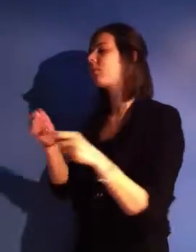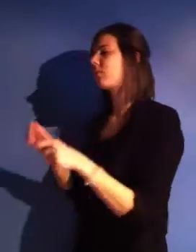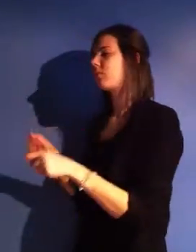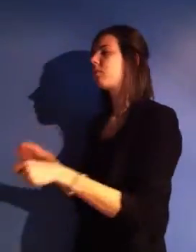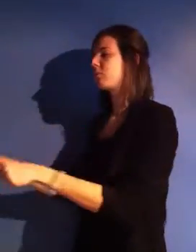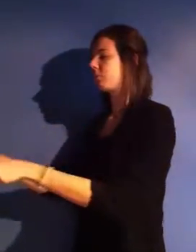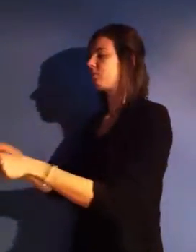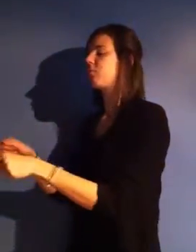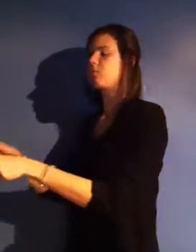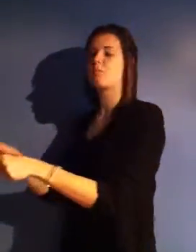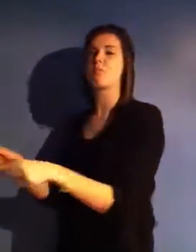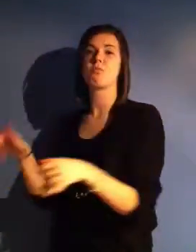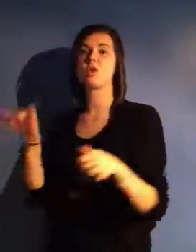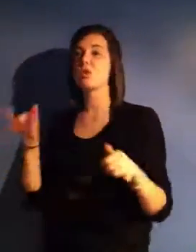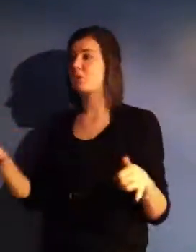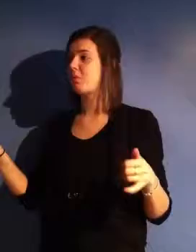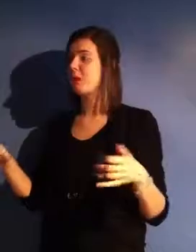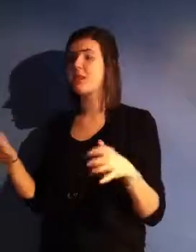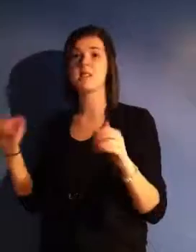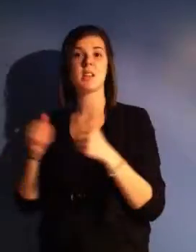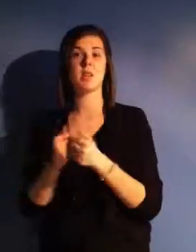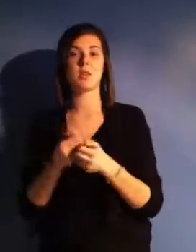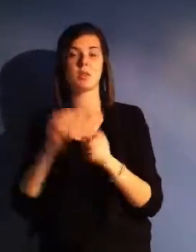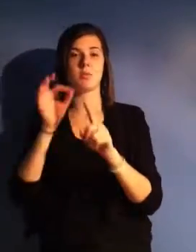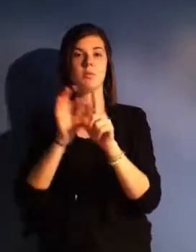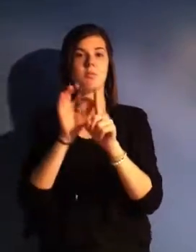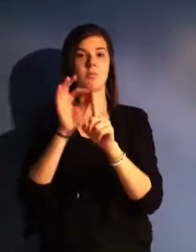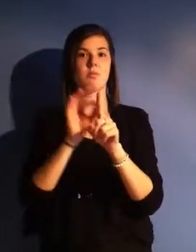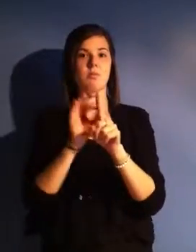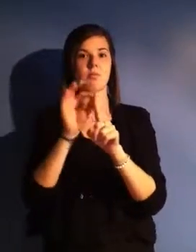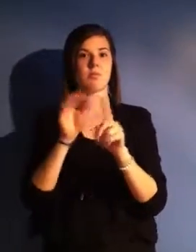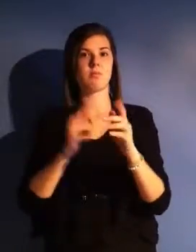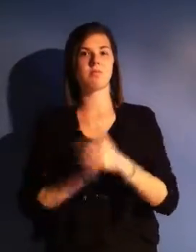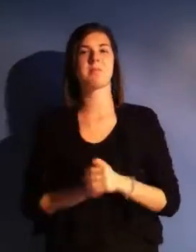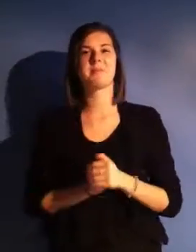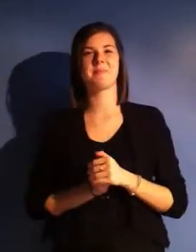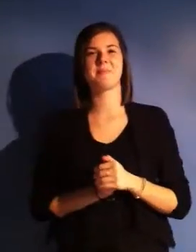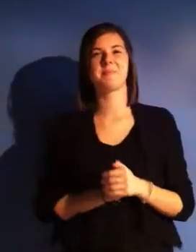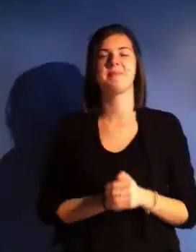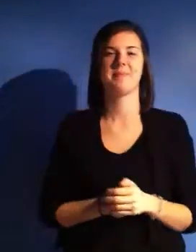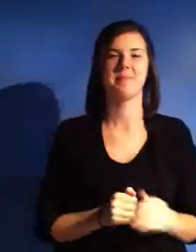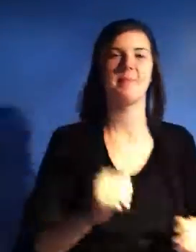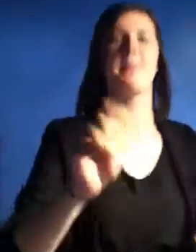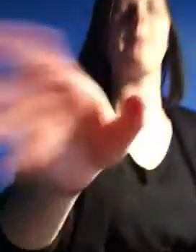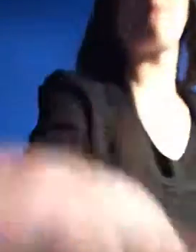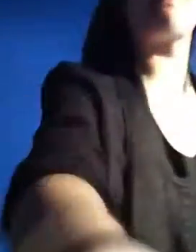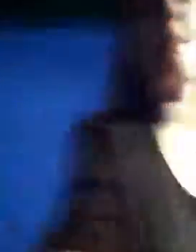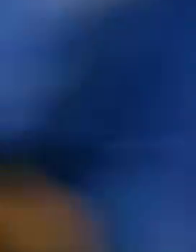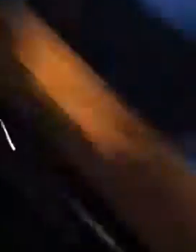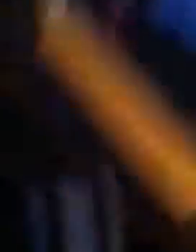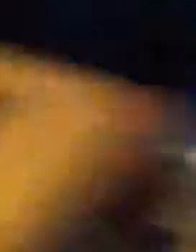how you put a zipper in.